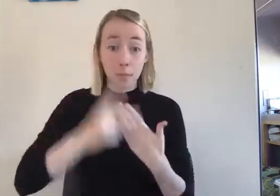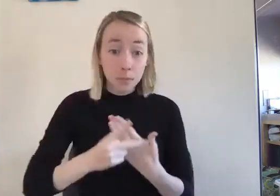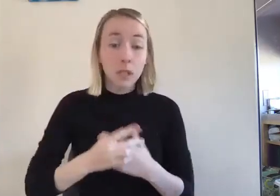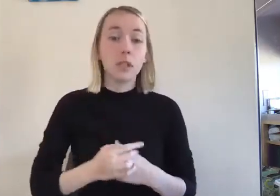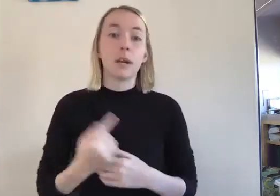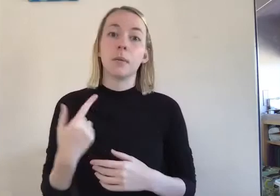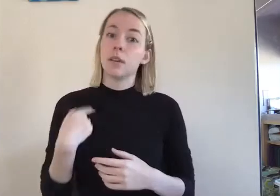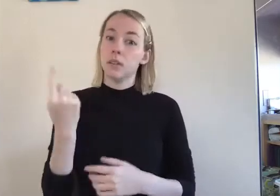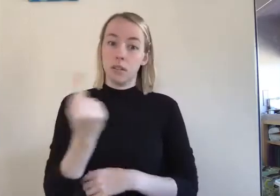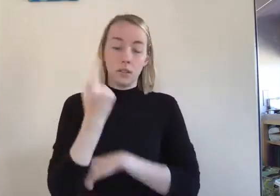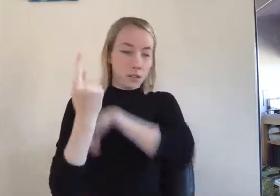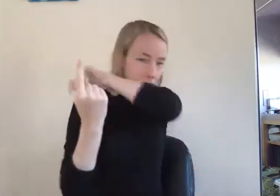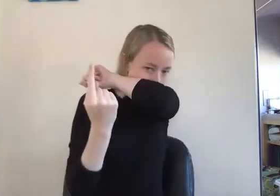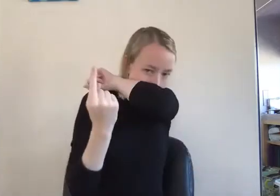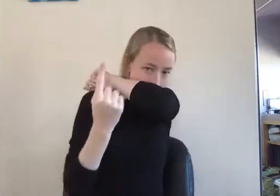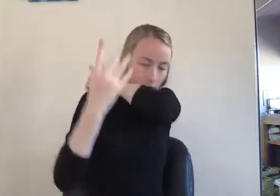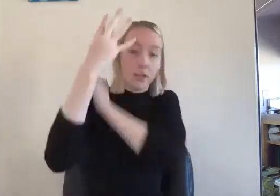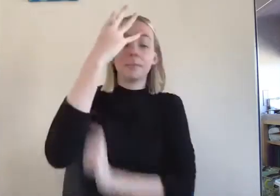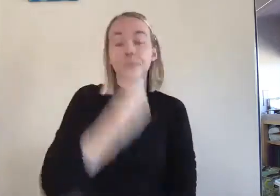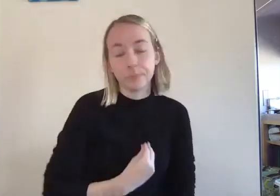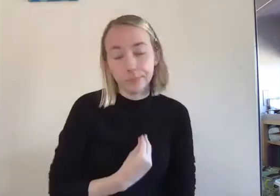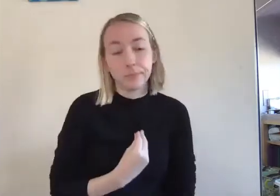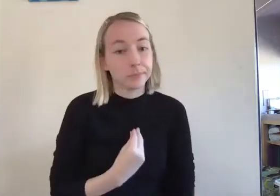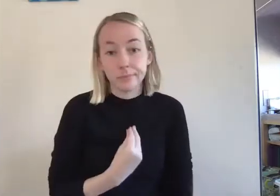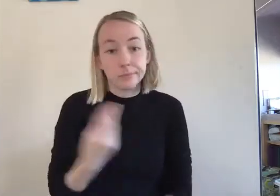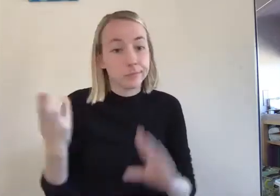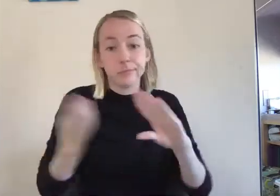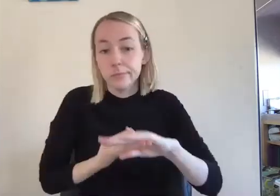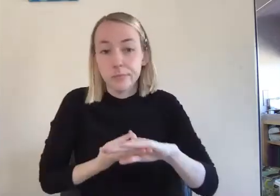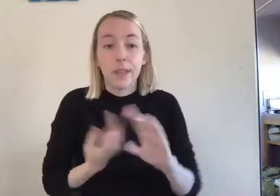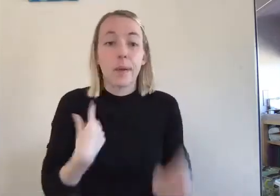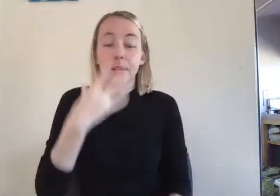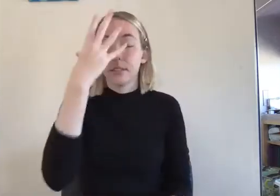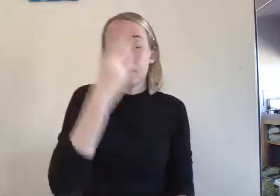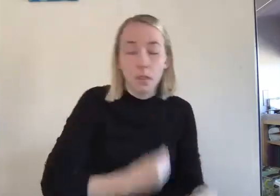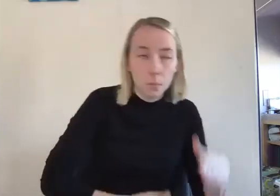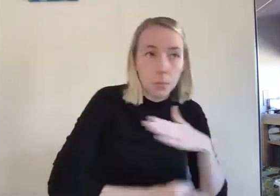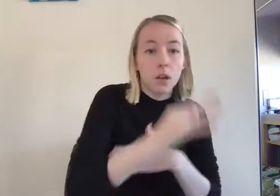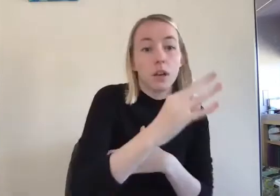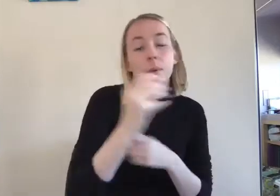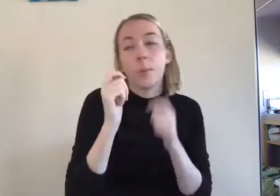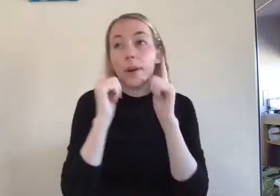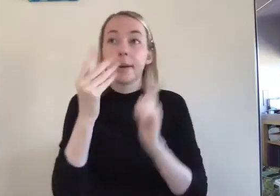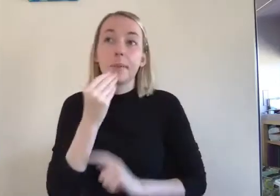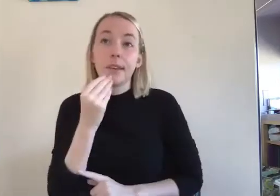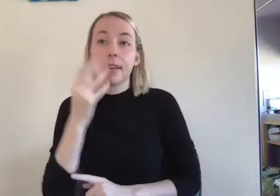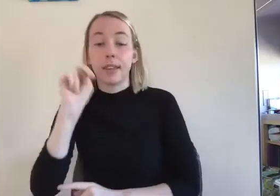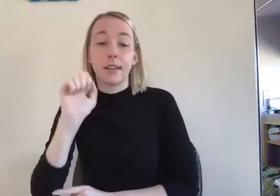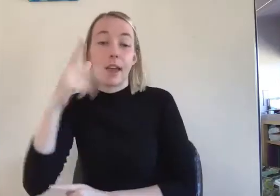I was constantly sleeping. I was just, I would sleep in, I would wake up to eat something, then I'd